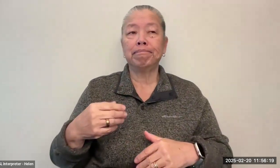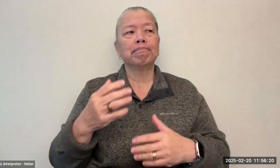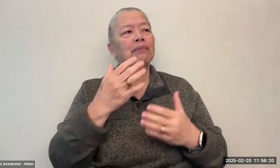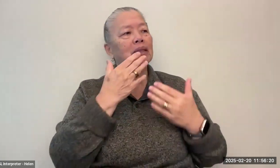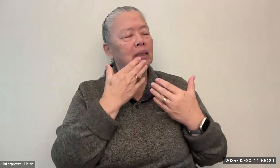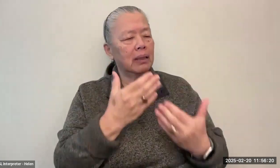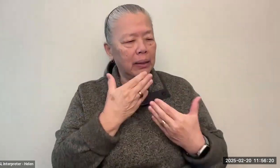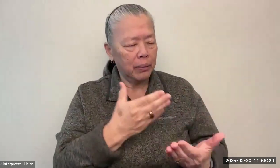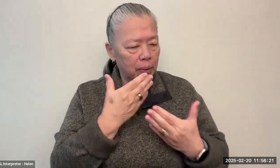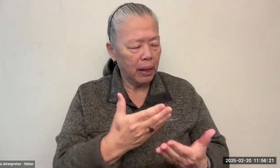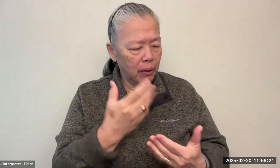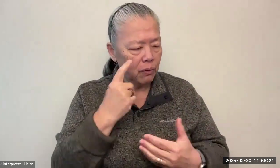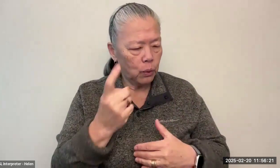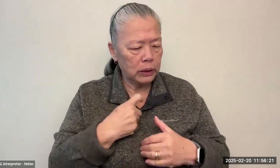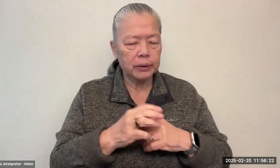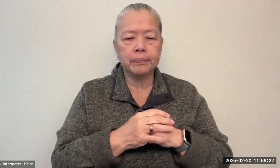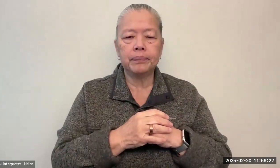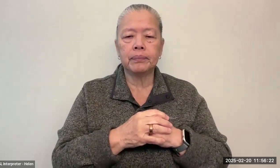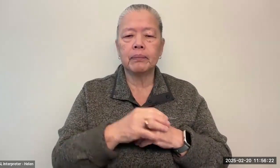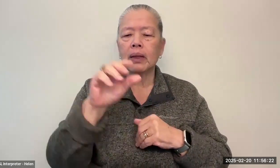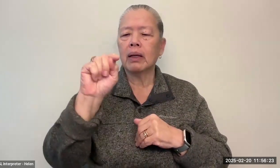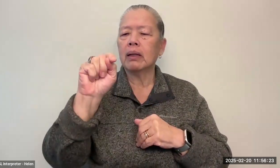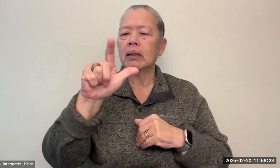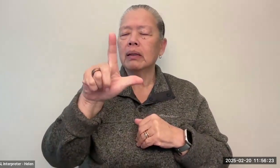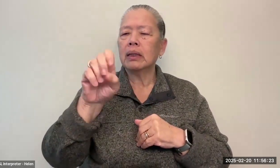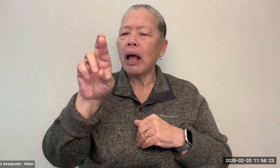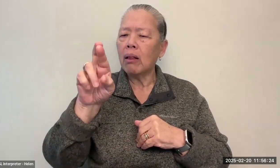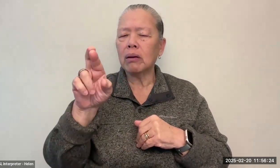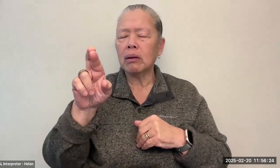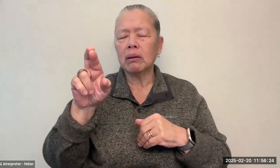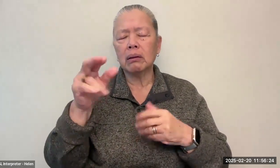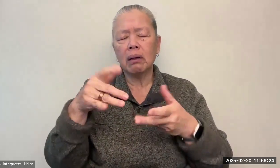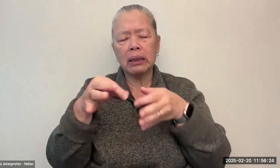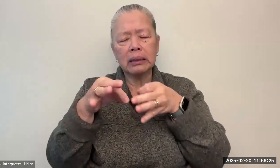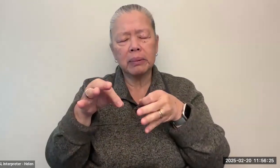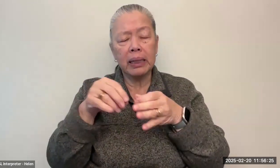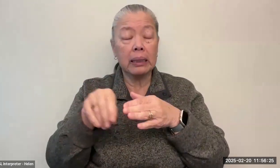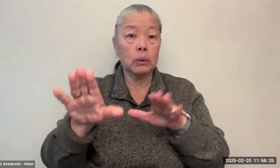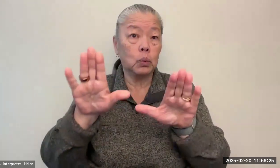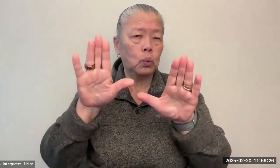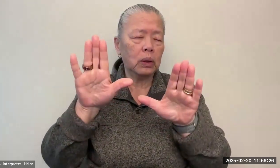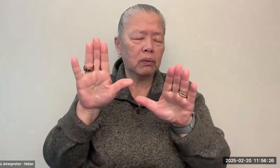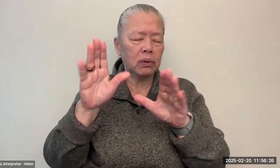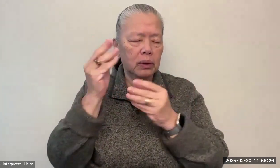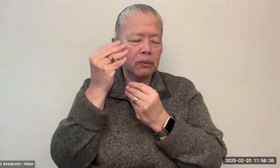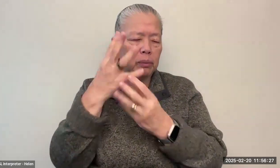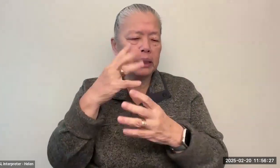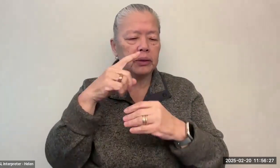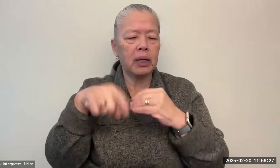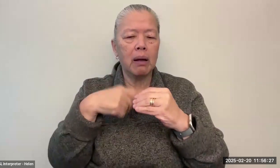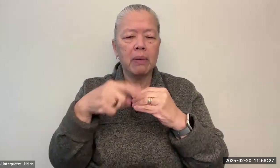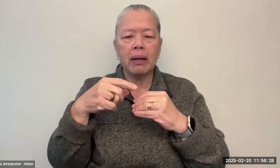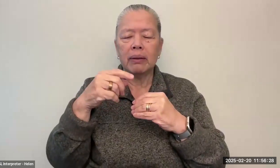much. As Taylor explained in his wonderful information he provided about the